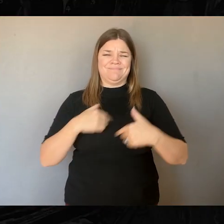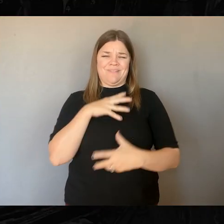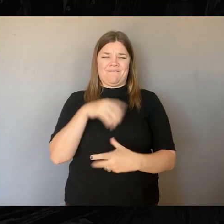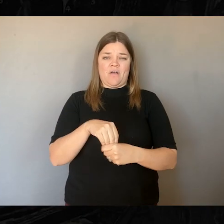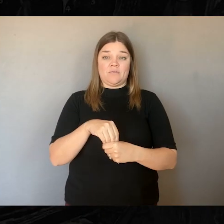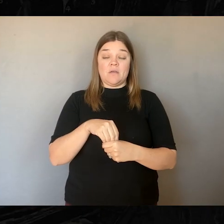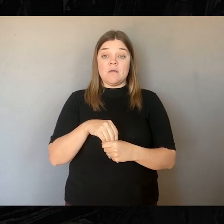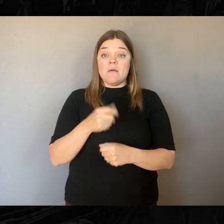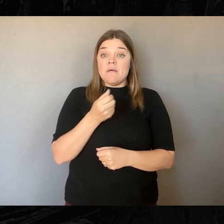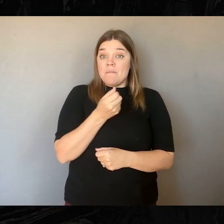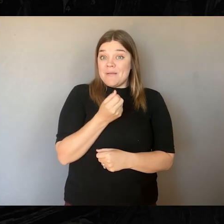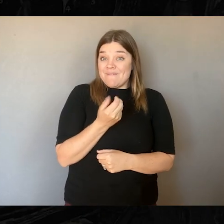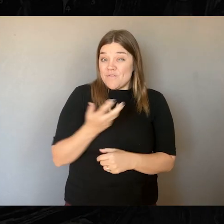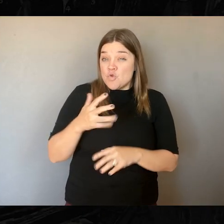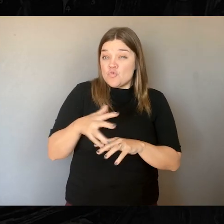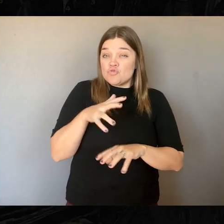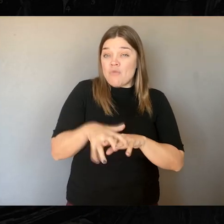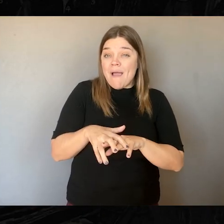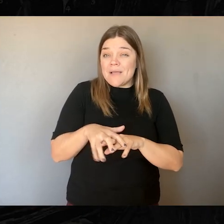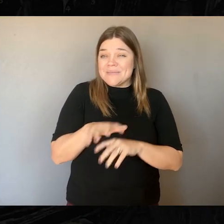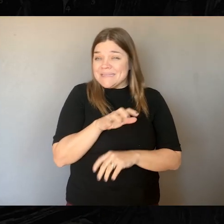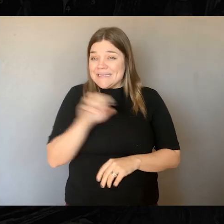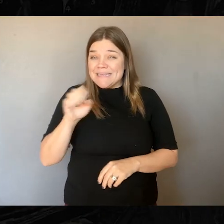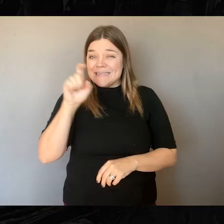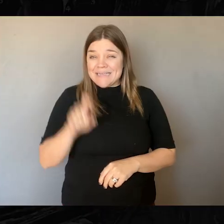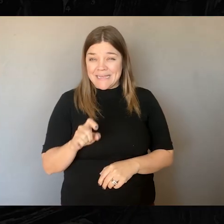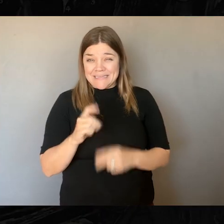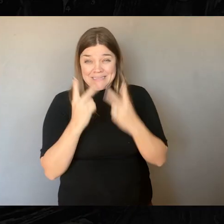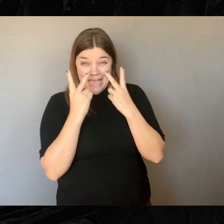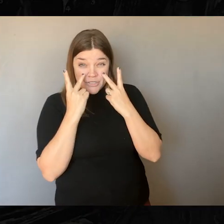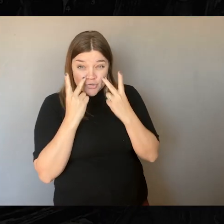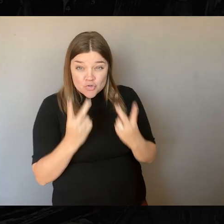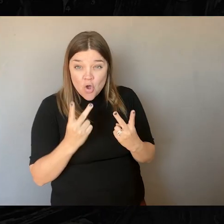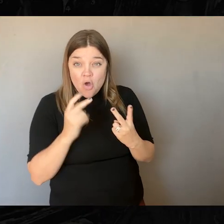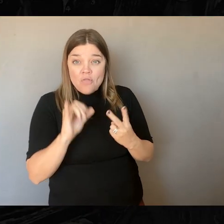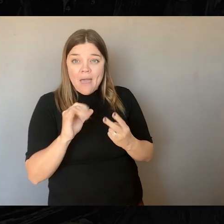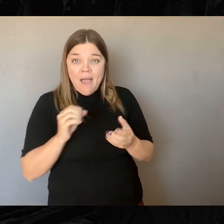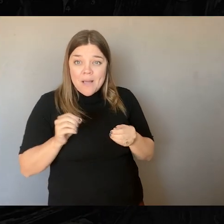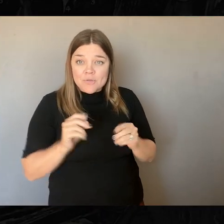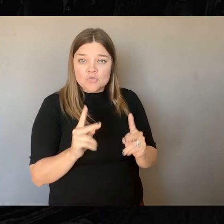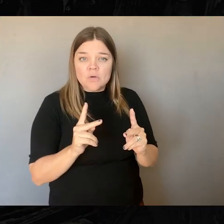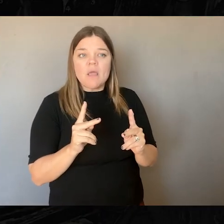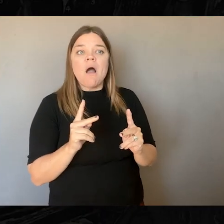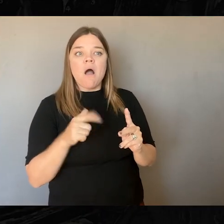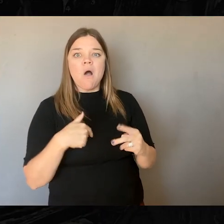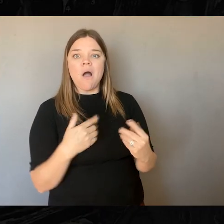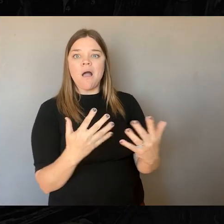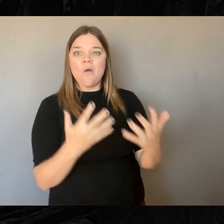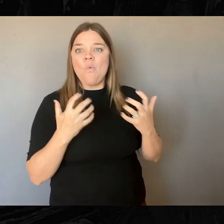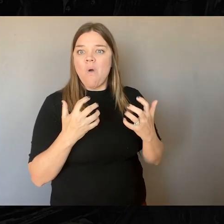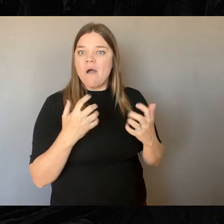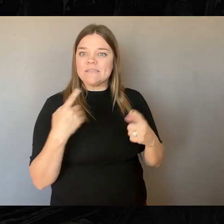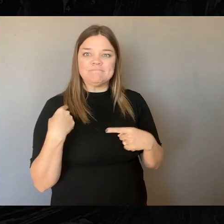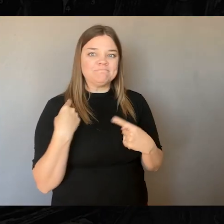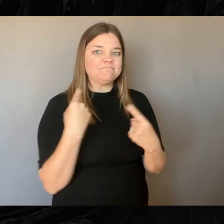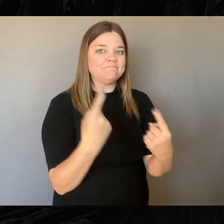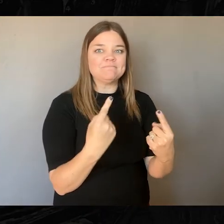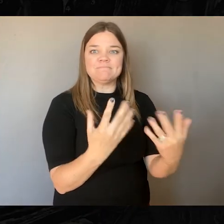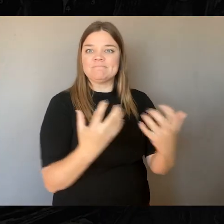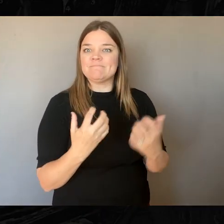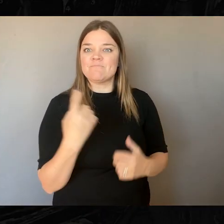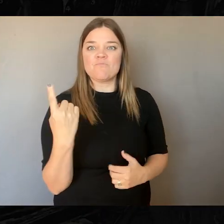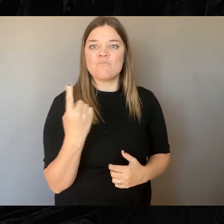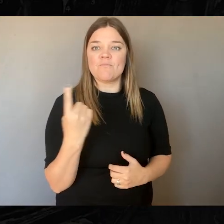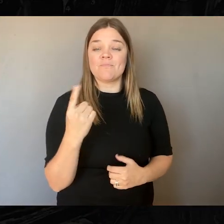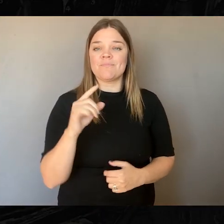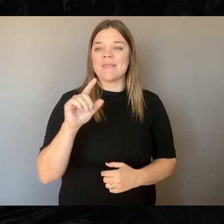few tribes in eastern Texas who saw the revolution as an opportunity to get something that they had long wanted: title